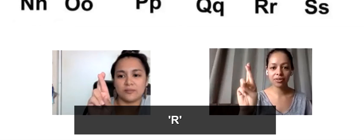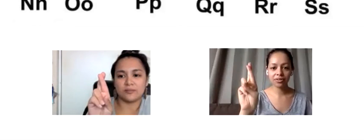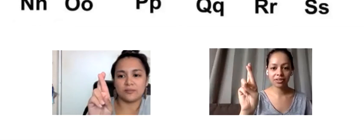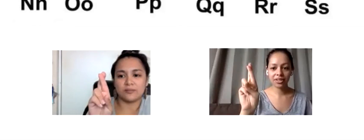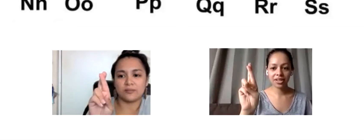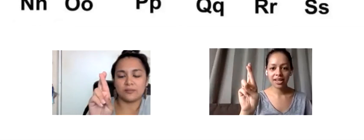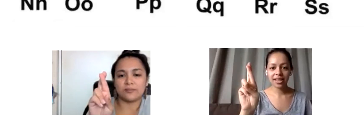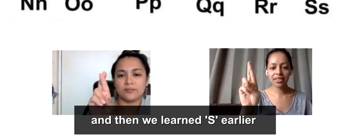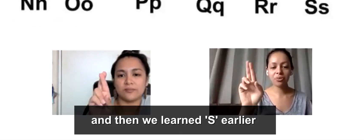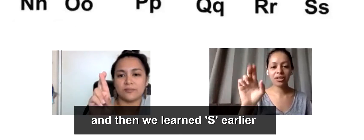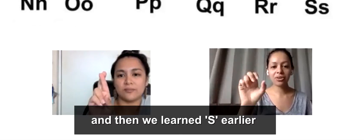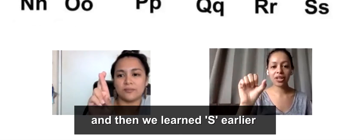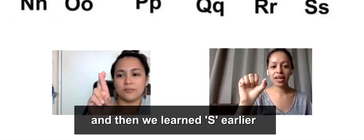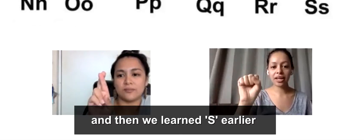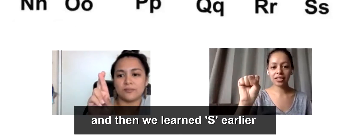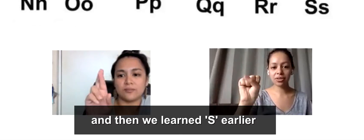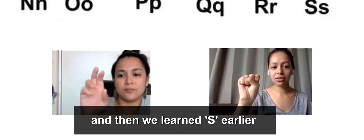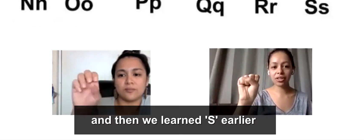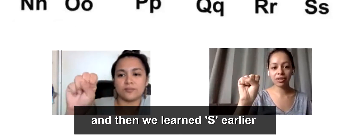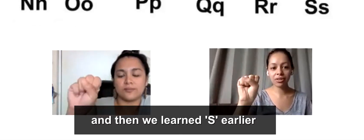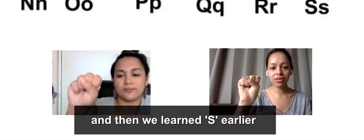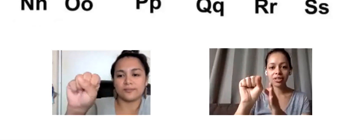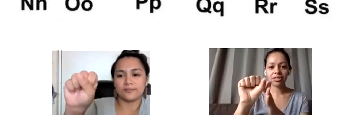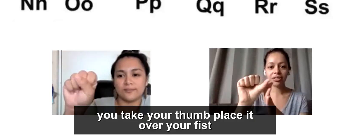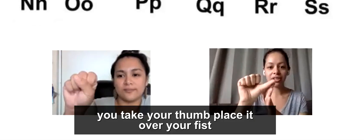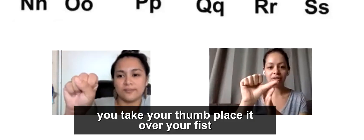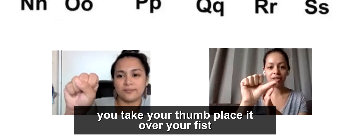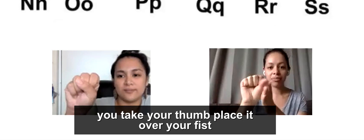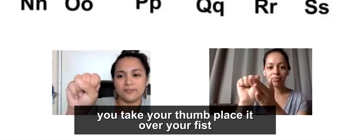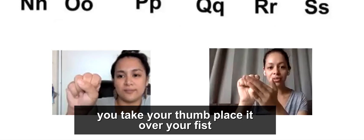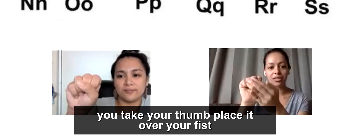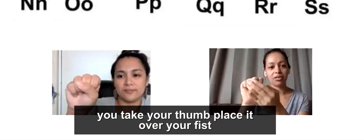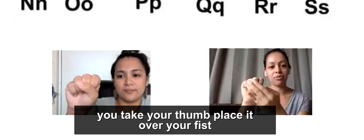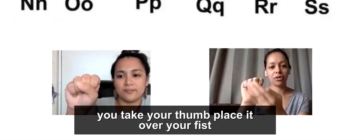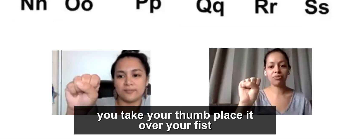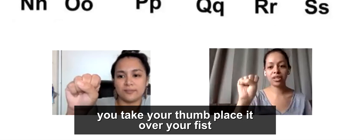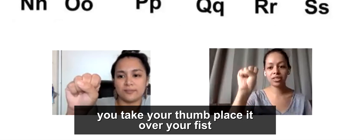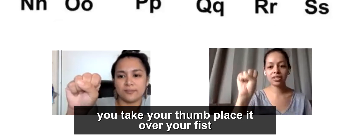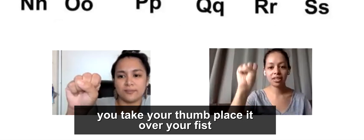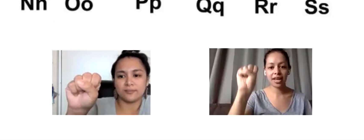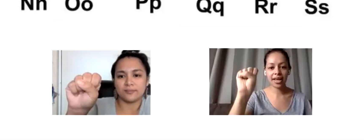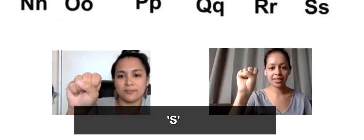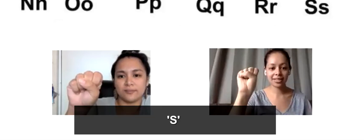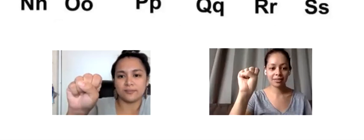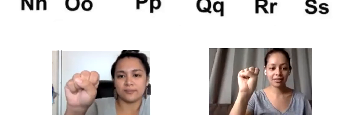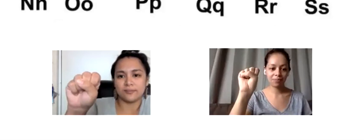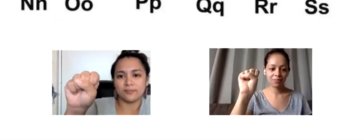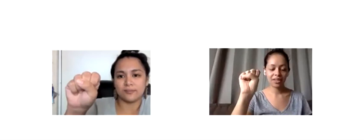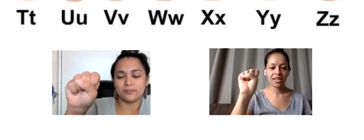R. And then we learned S earlier. You take your thumb, place it over your fist, S.